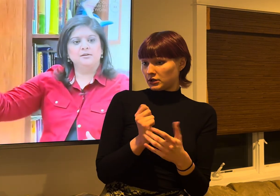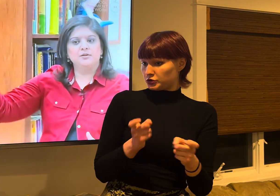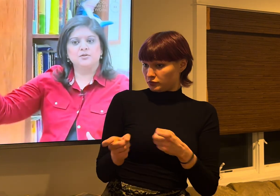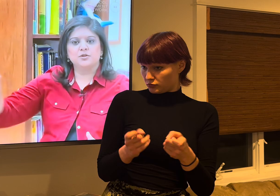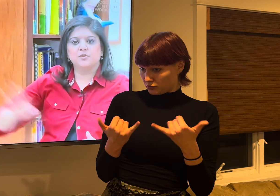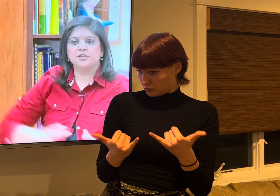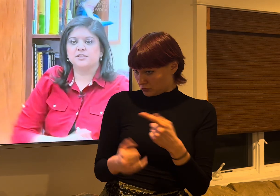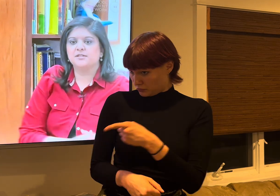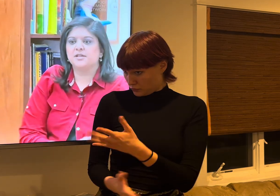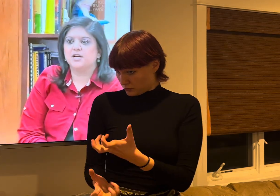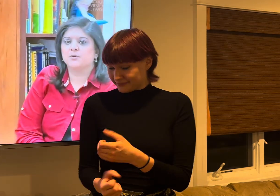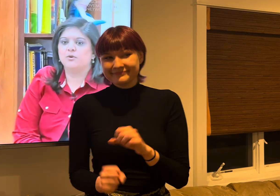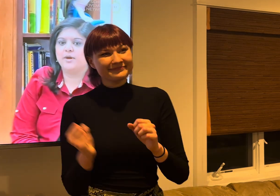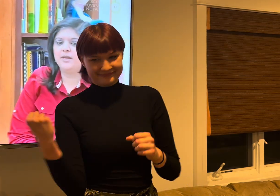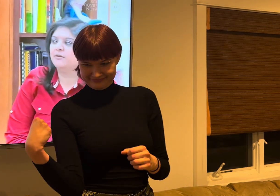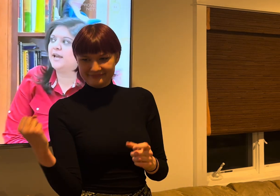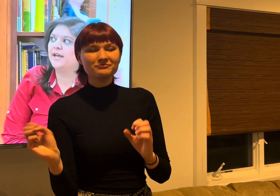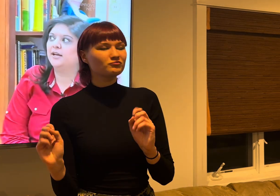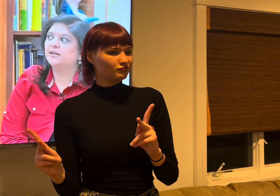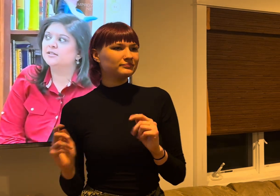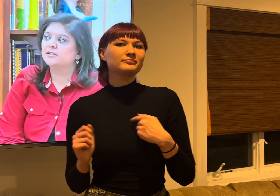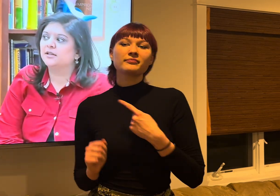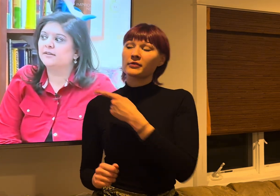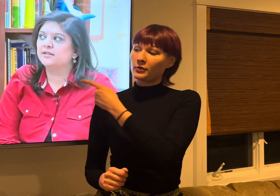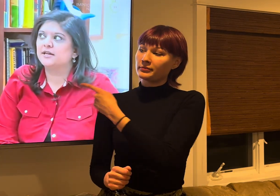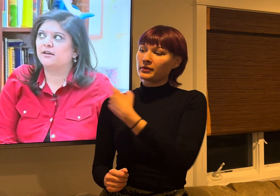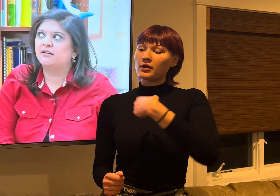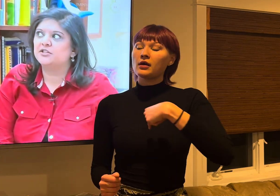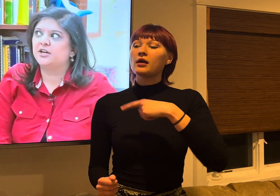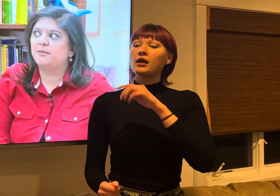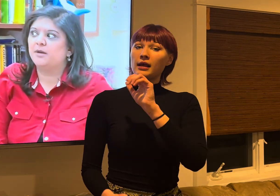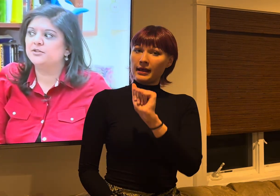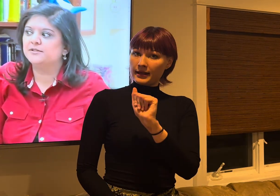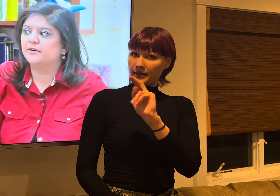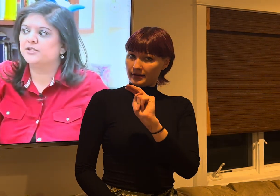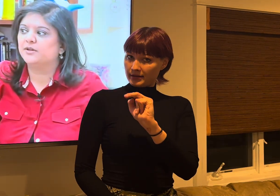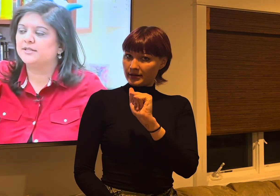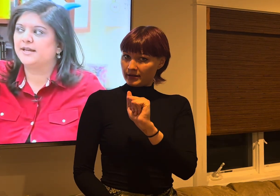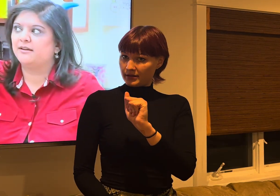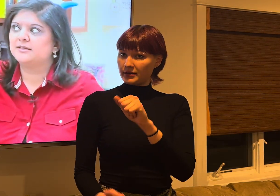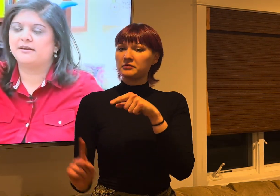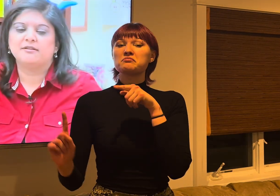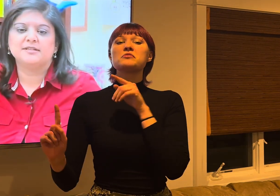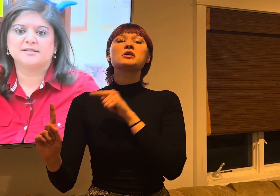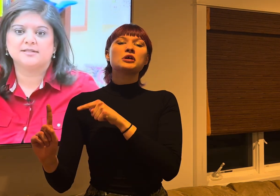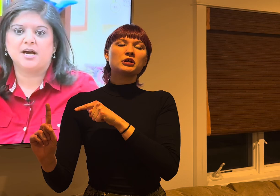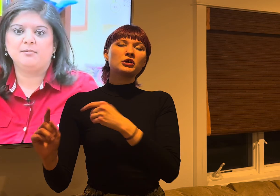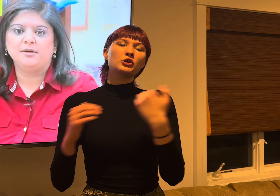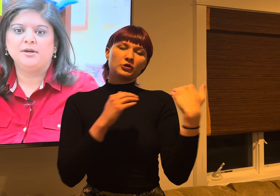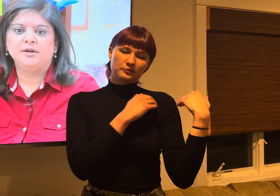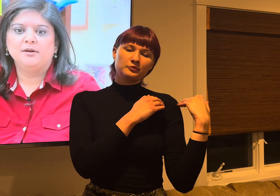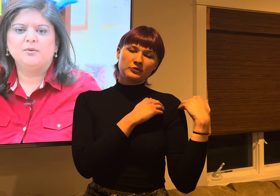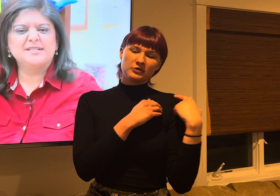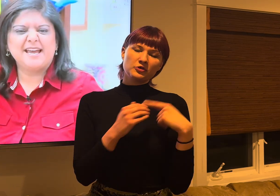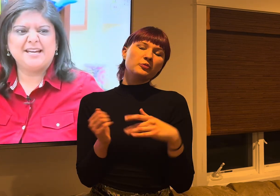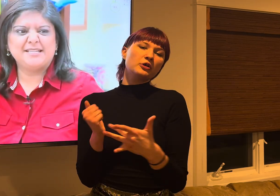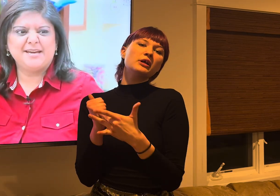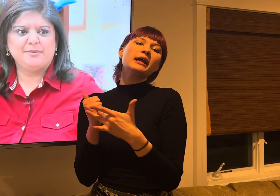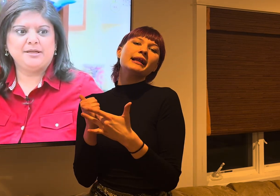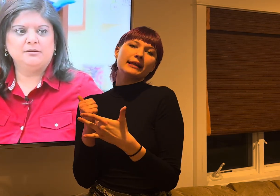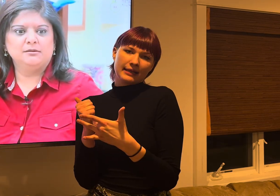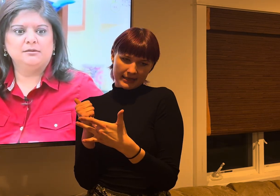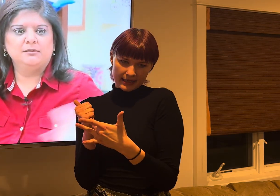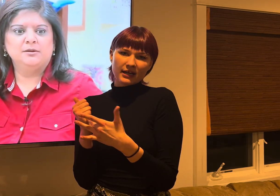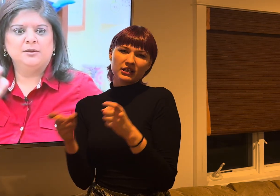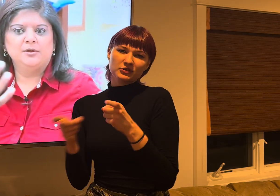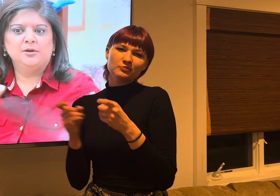read George Washington's socks while we're waiting for Anna to let the technology come up. She's going to get to annotate on the desktop. What does